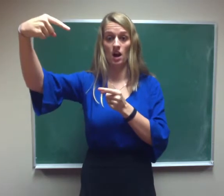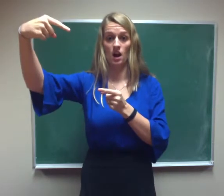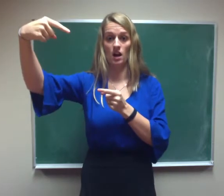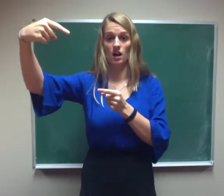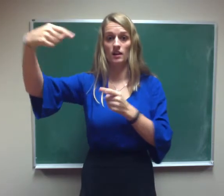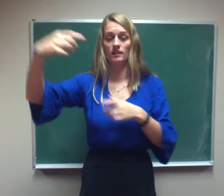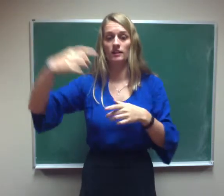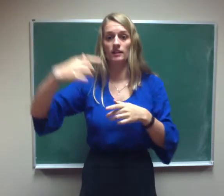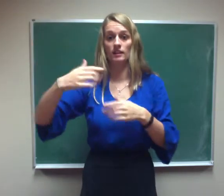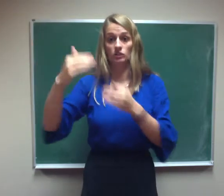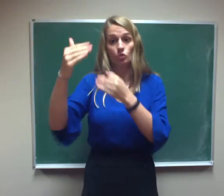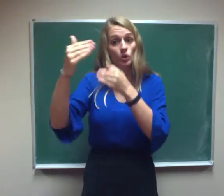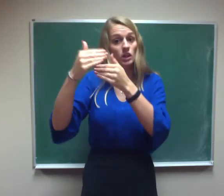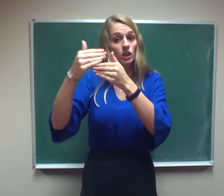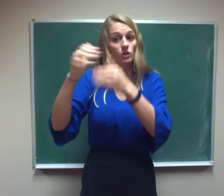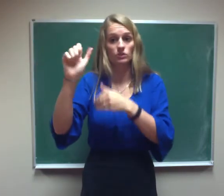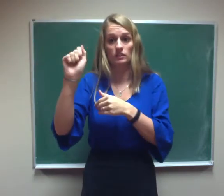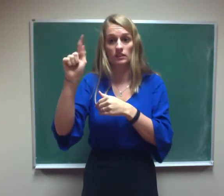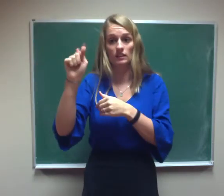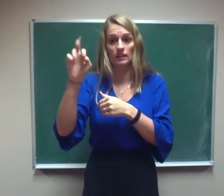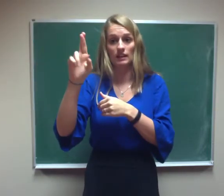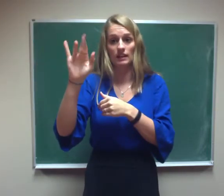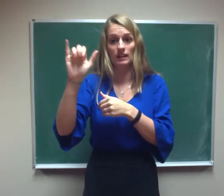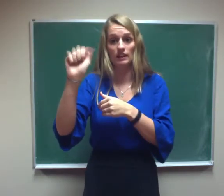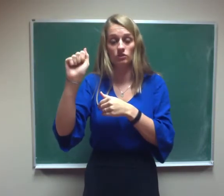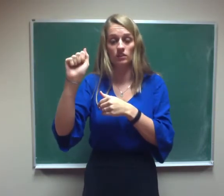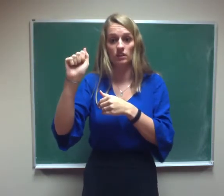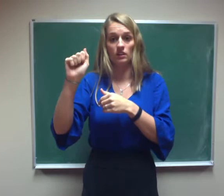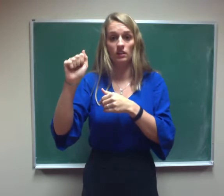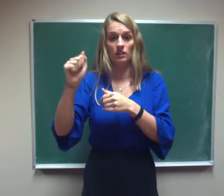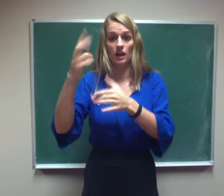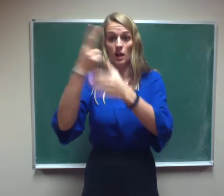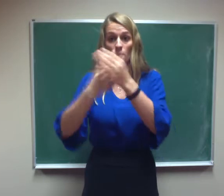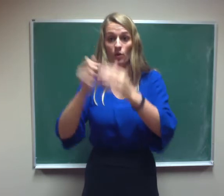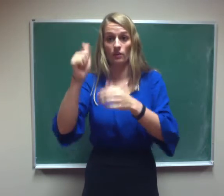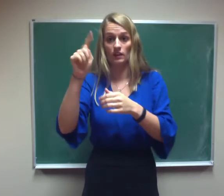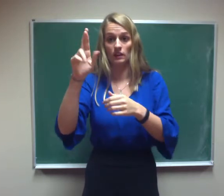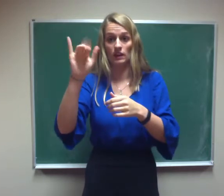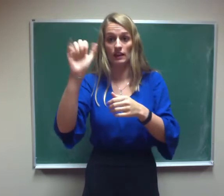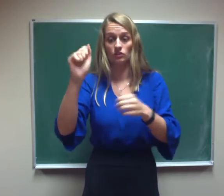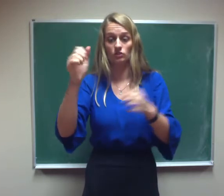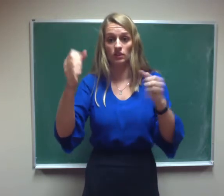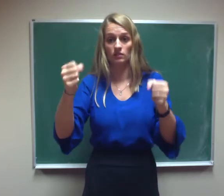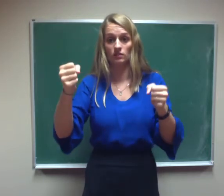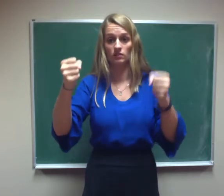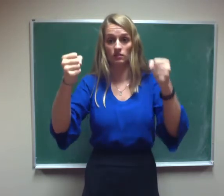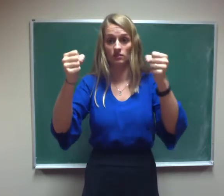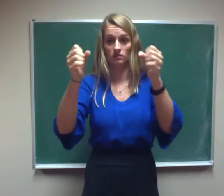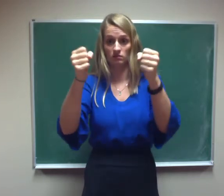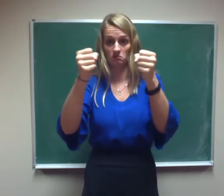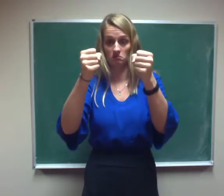to the atria, both atria contract almost simultaneously. The 2 top chambers of the heart work as a